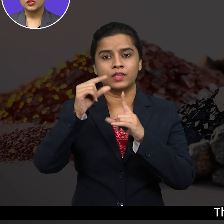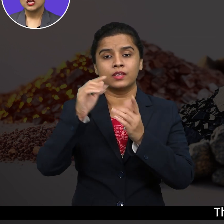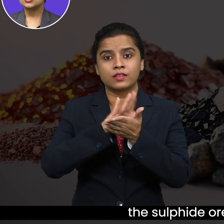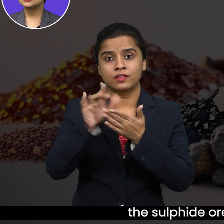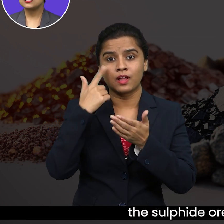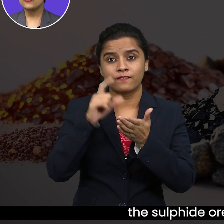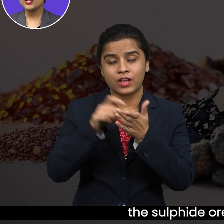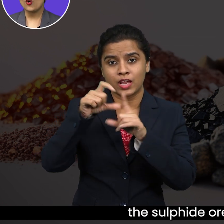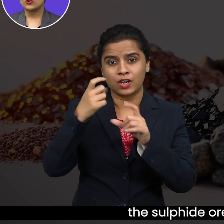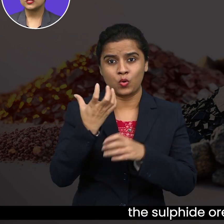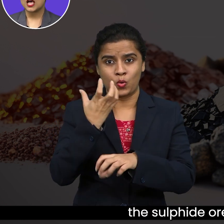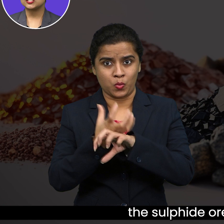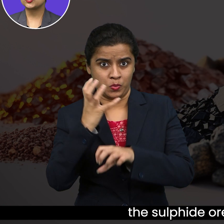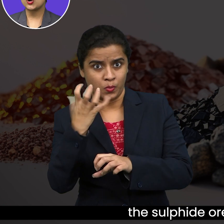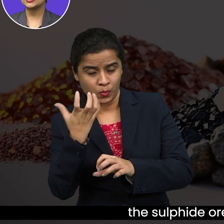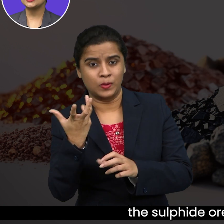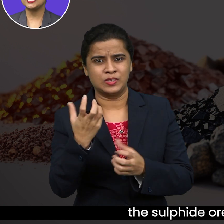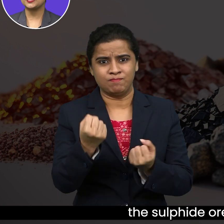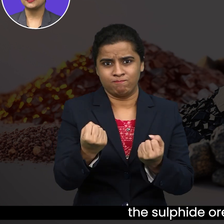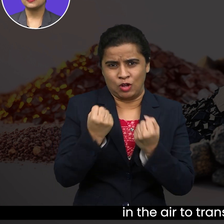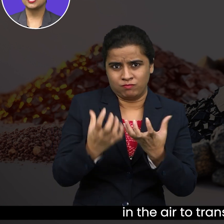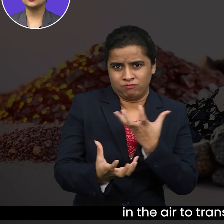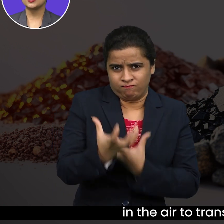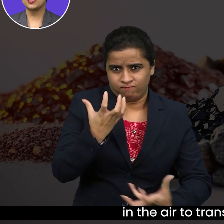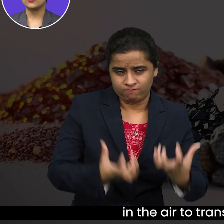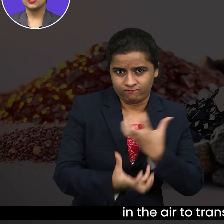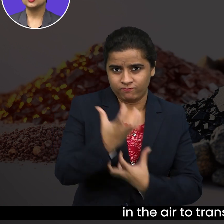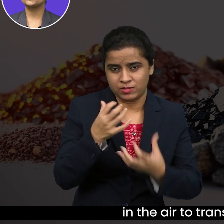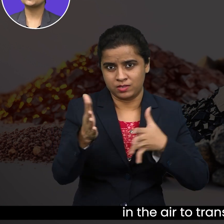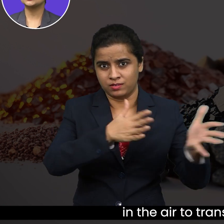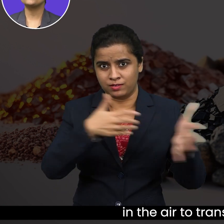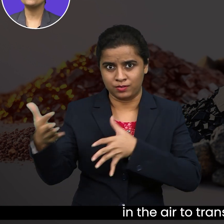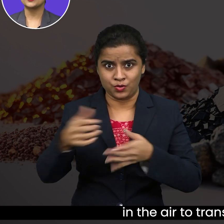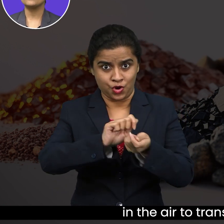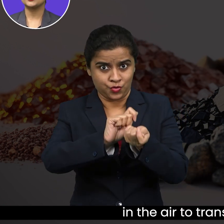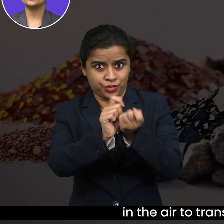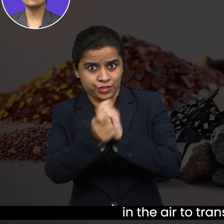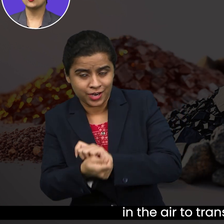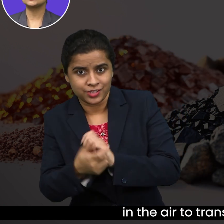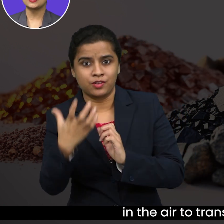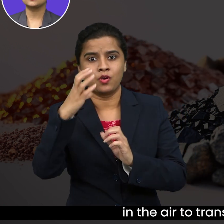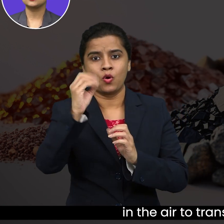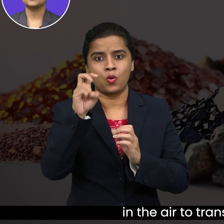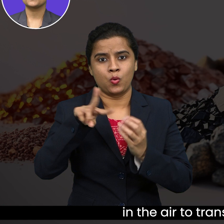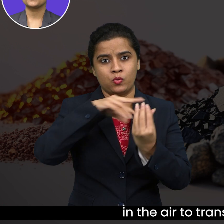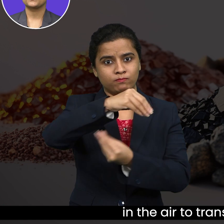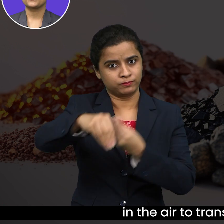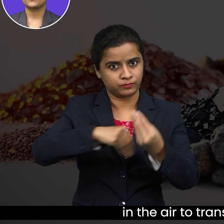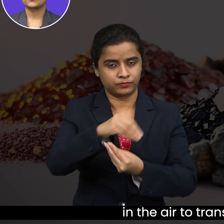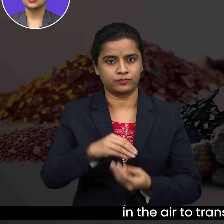Therefore, the sulfide ores are strongly heated in the air to transform them into